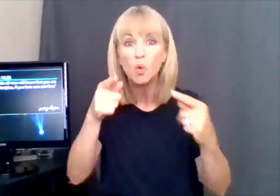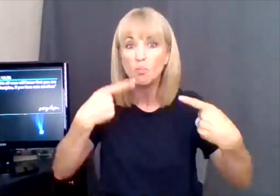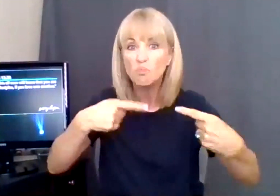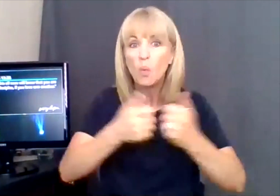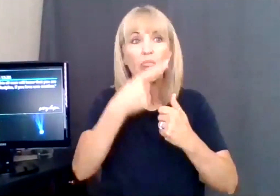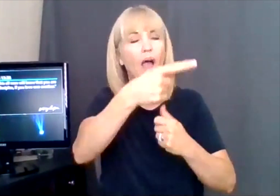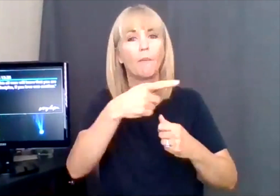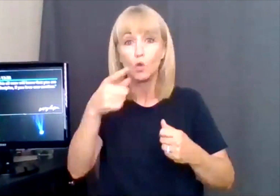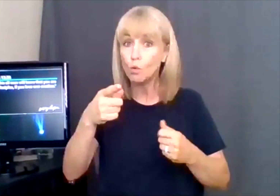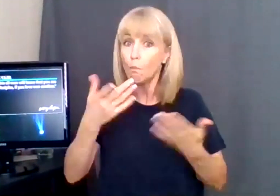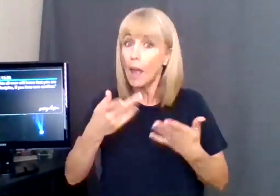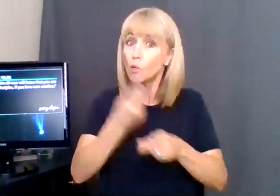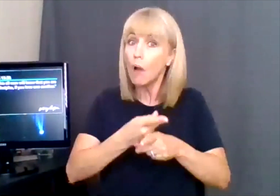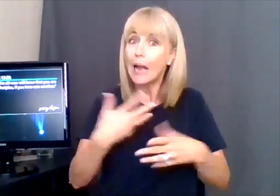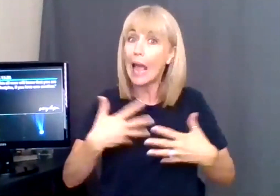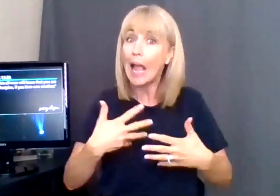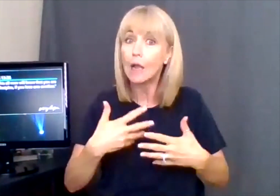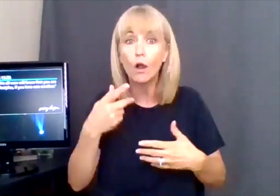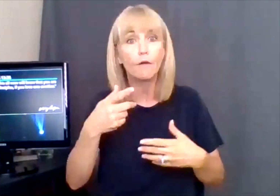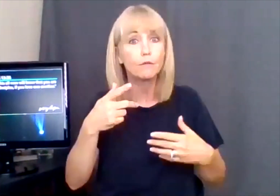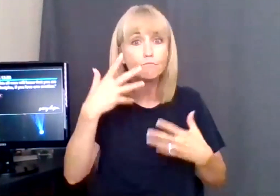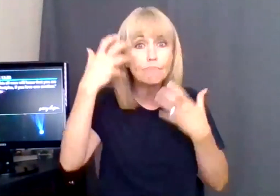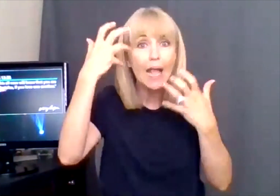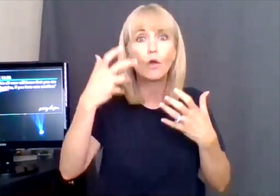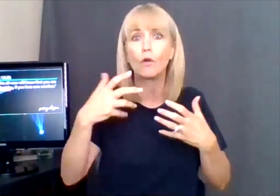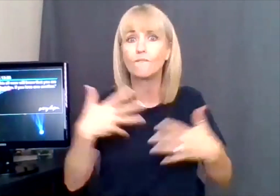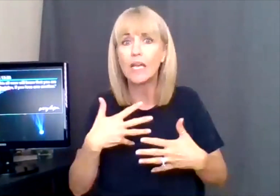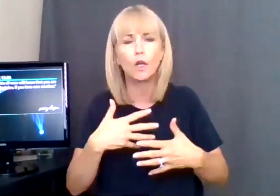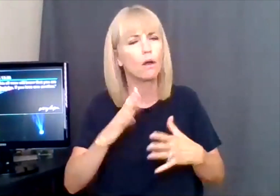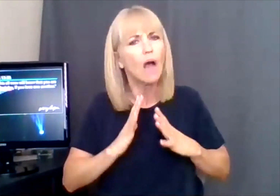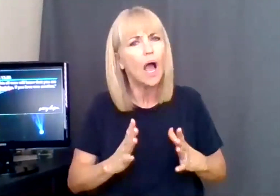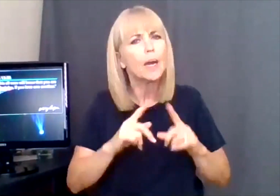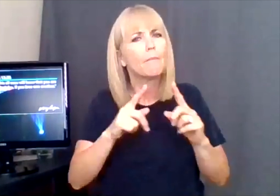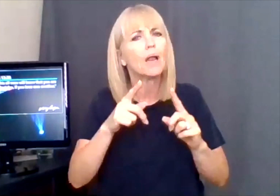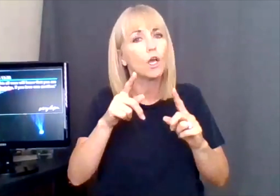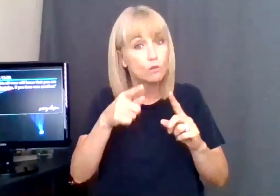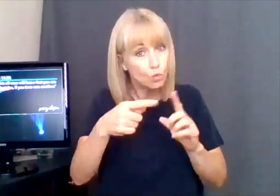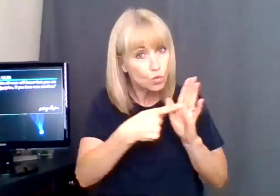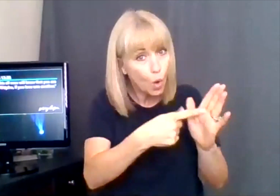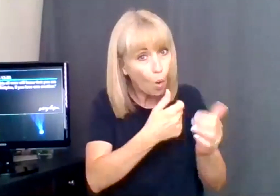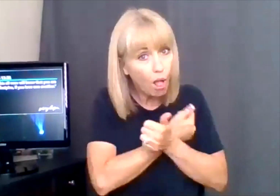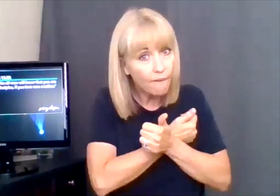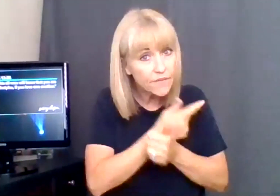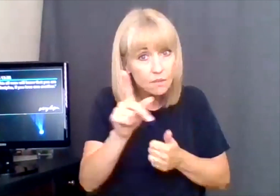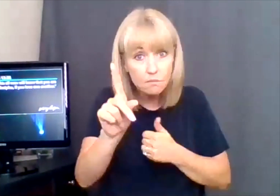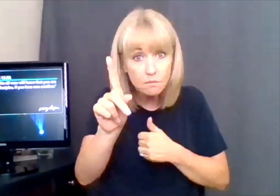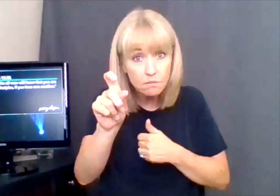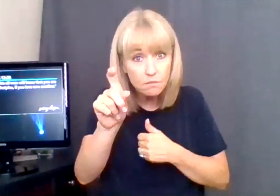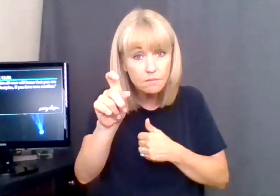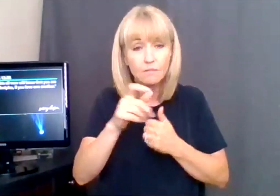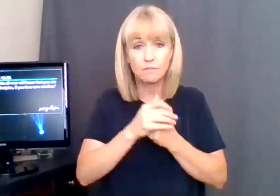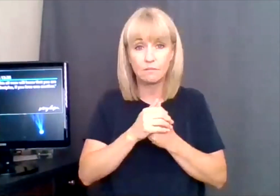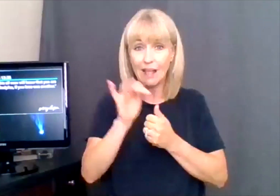your anger. There may be a good reason for the fear that you have. But how are you doing at loving them? Because that's how